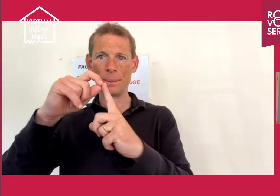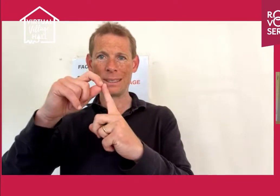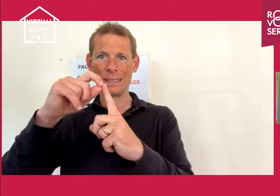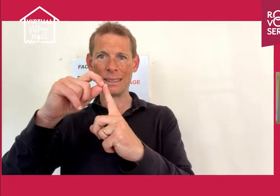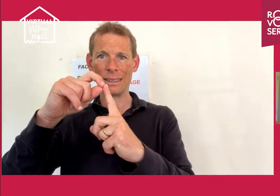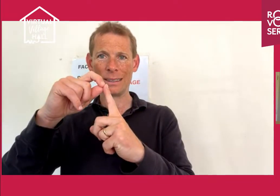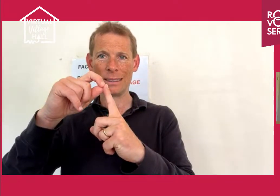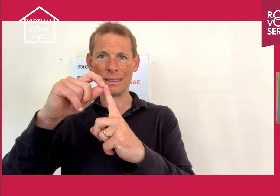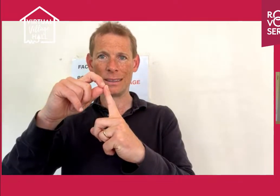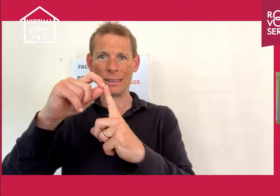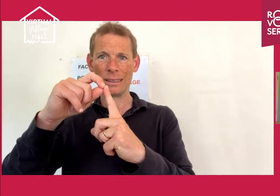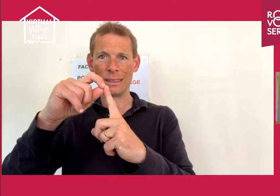P,